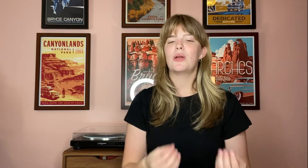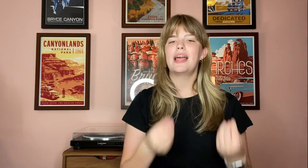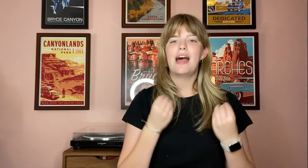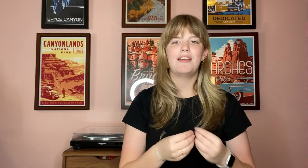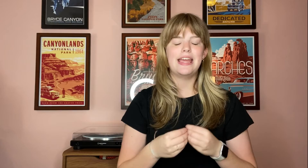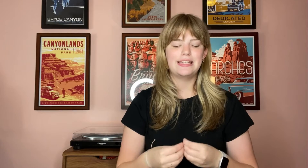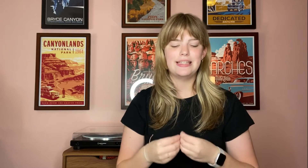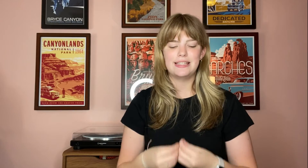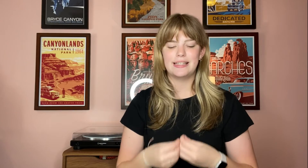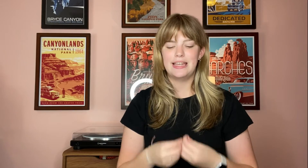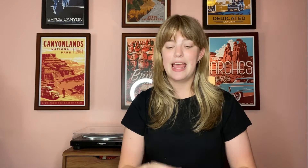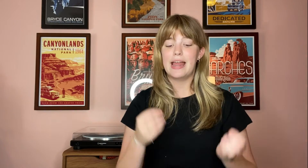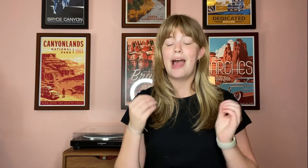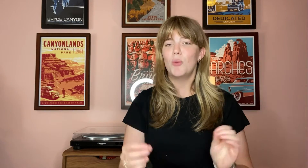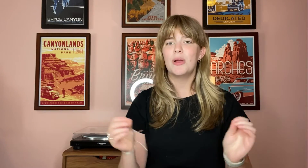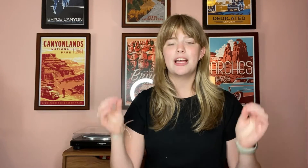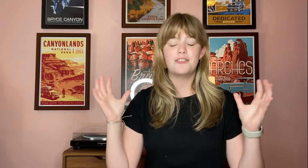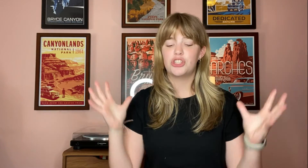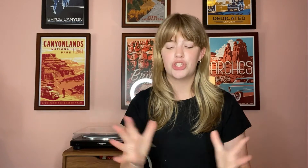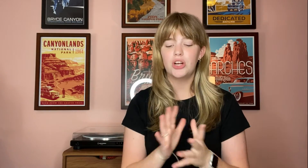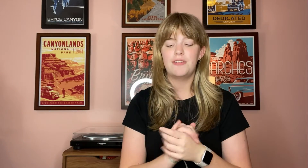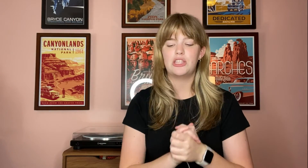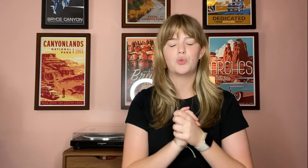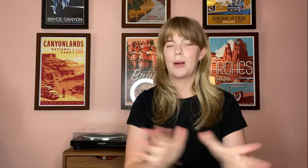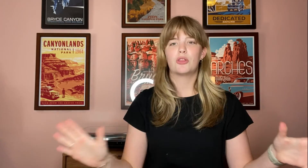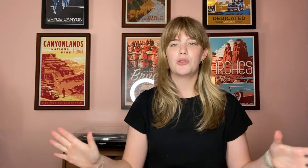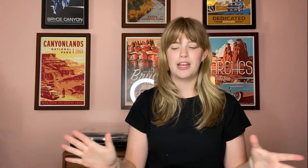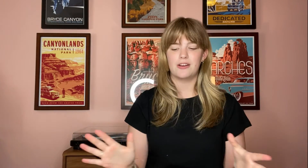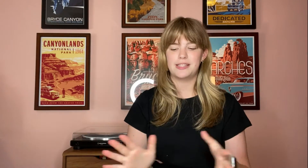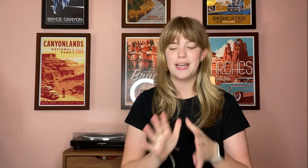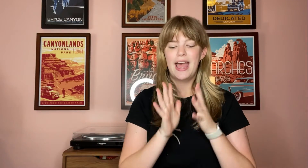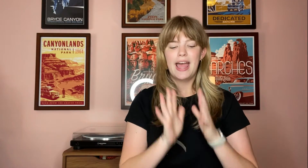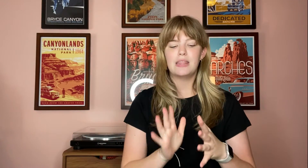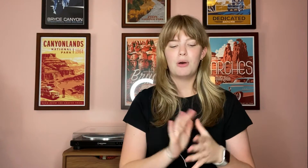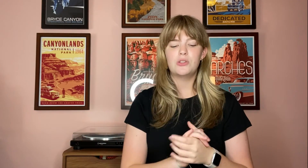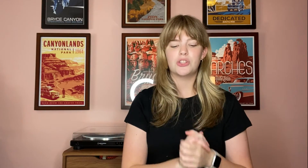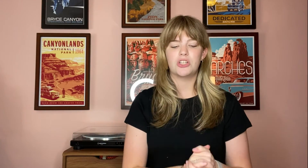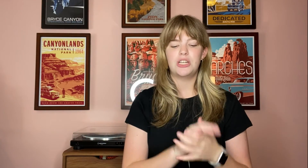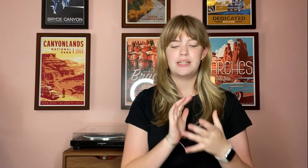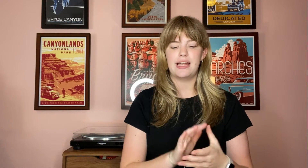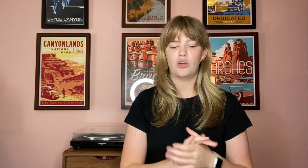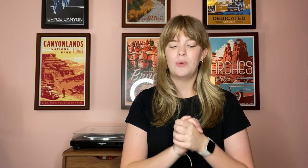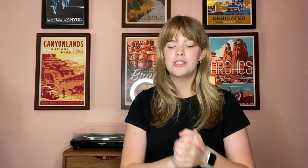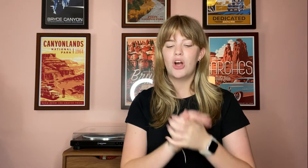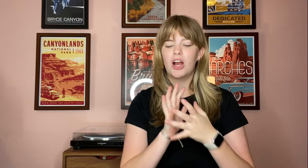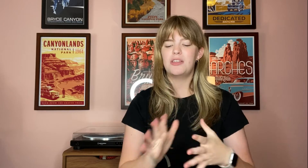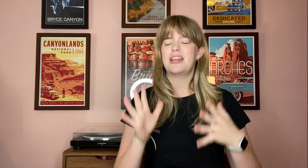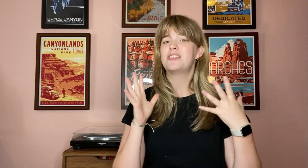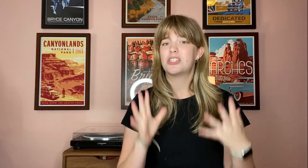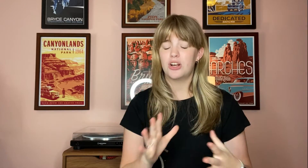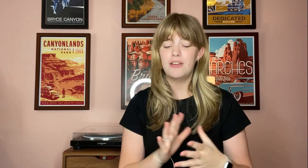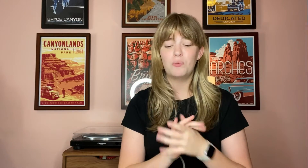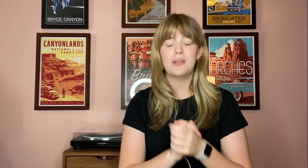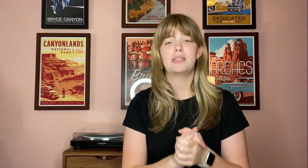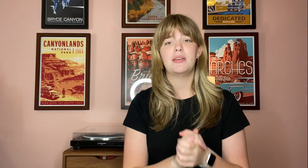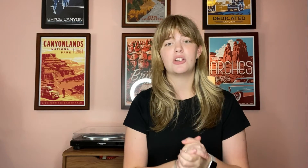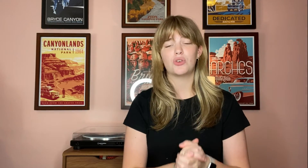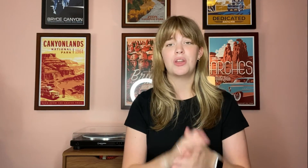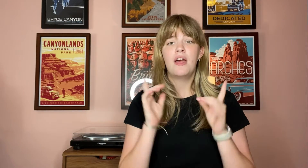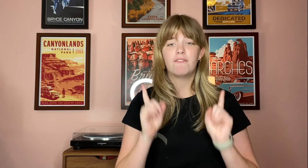of 1868, an outbreak of scurvy swept through the garrison, and the post surgeon, Daniel Weasel, argued that if scurvy was to be controlled,